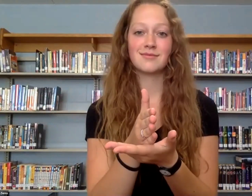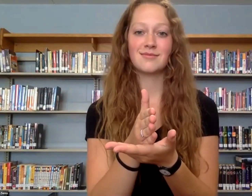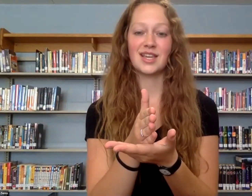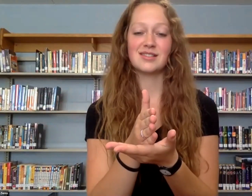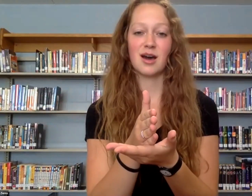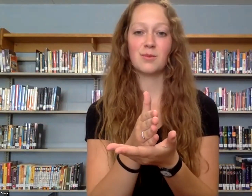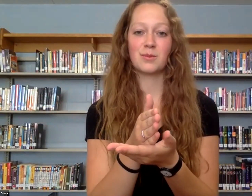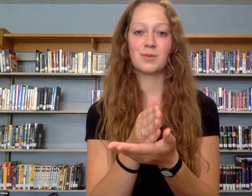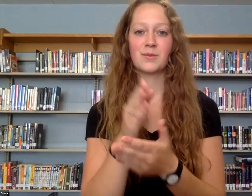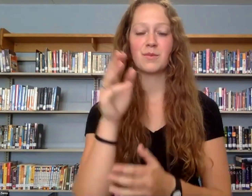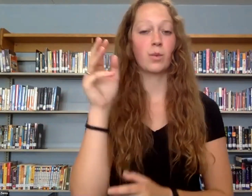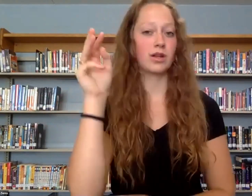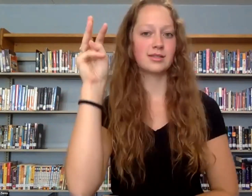They stop. Where do they stop?